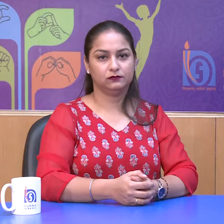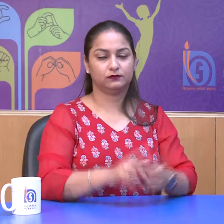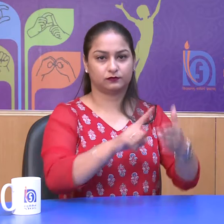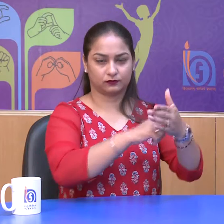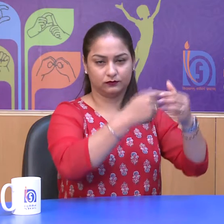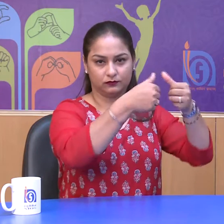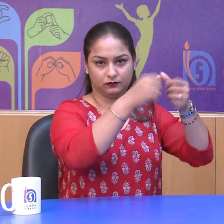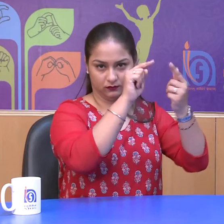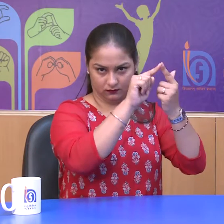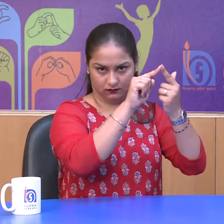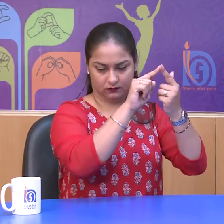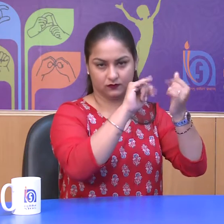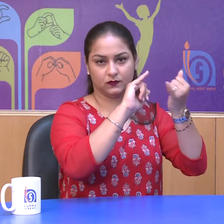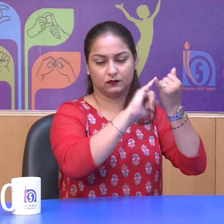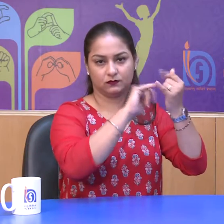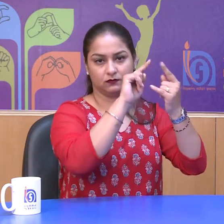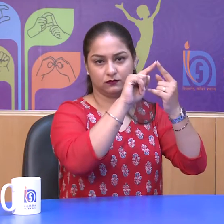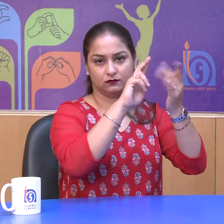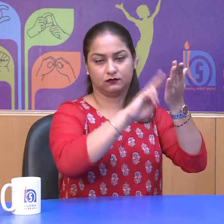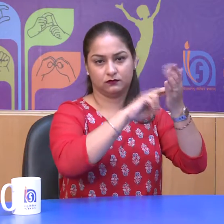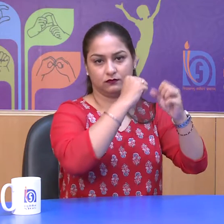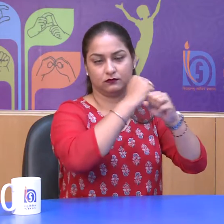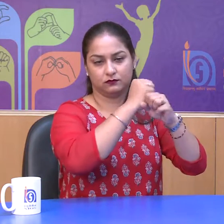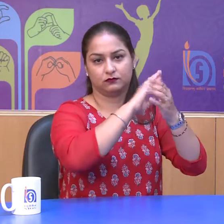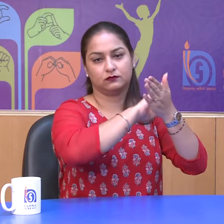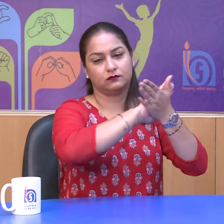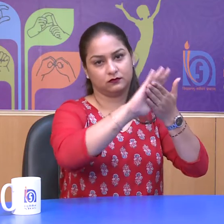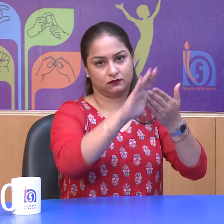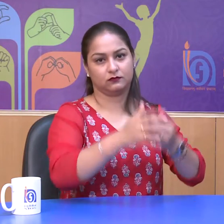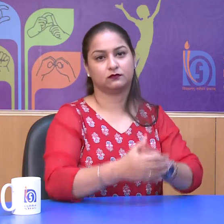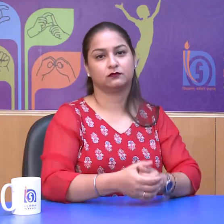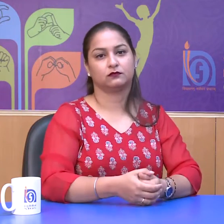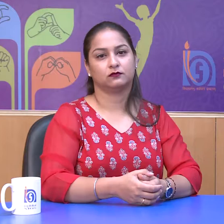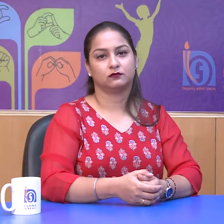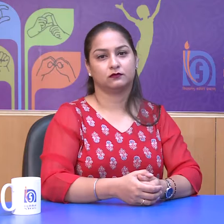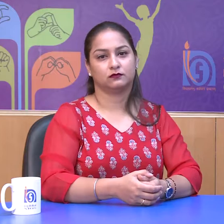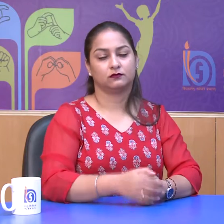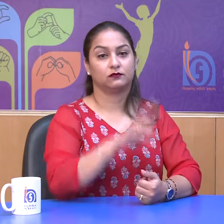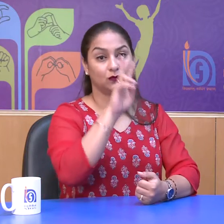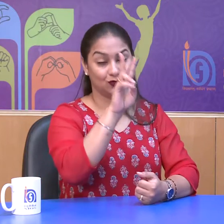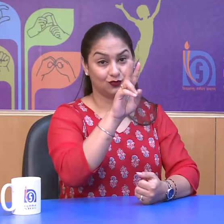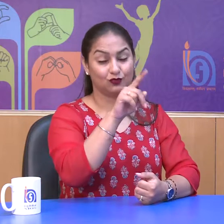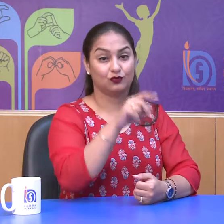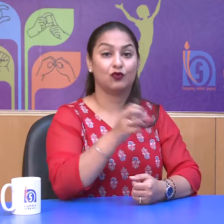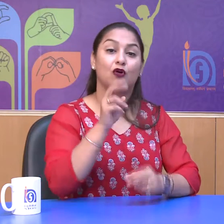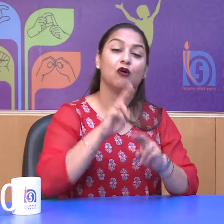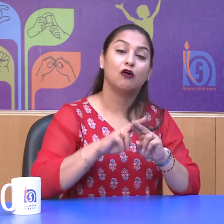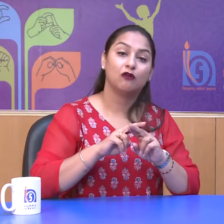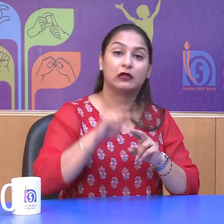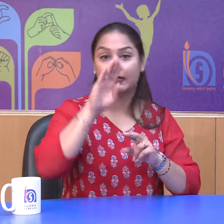A I S I N G H II of Jaipur,